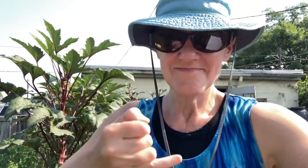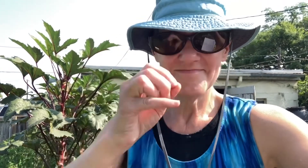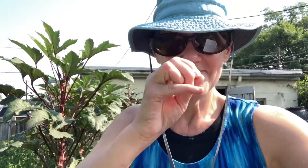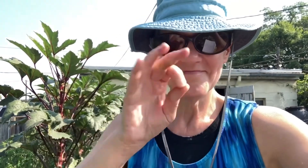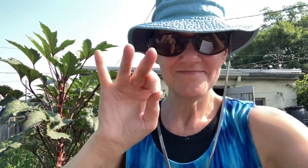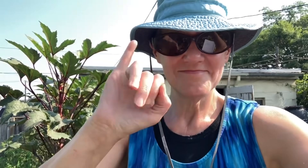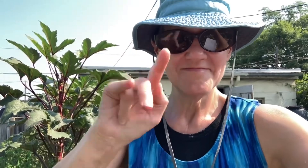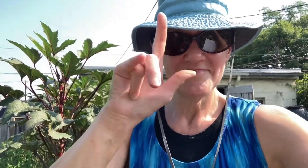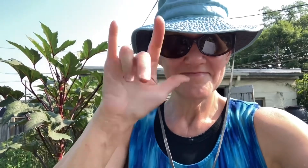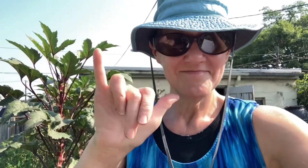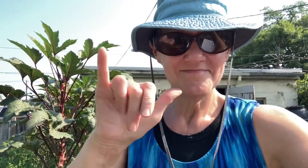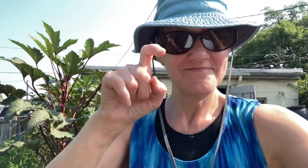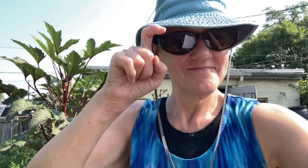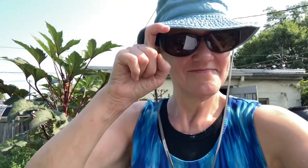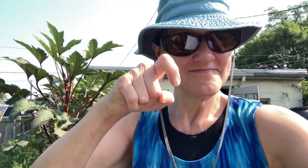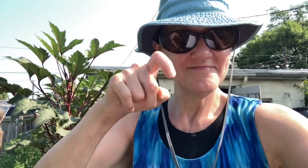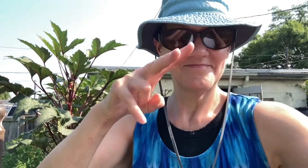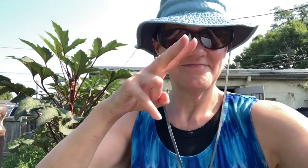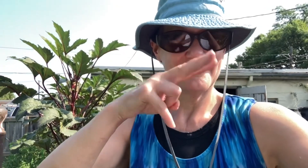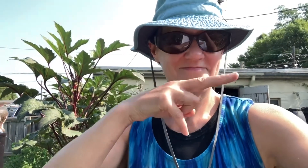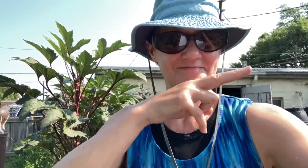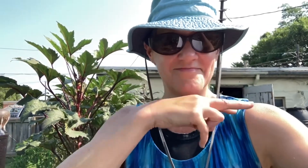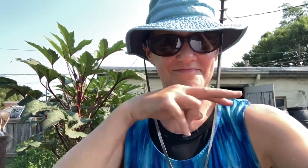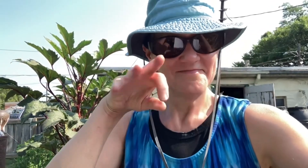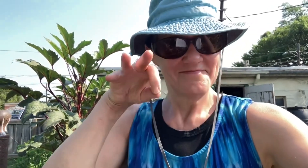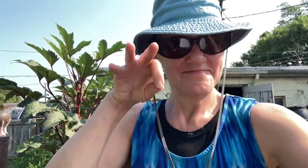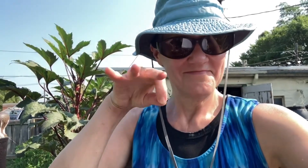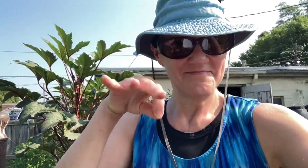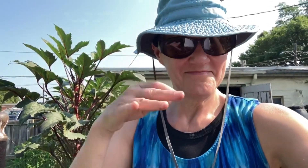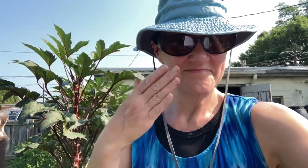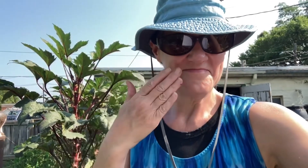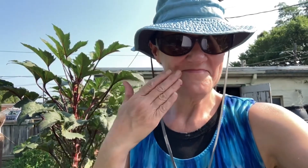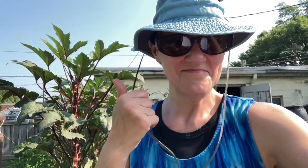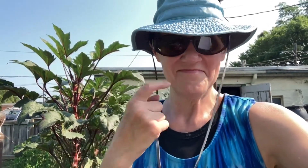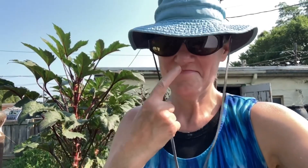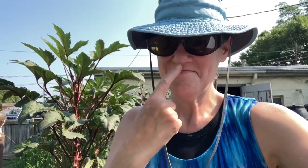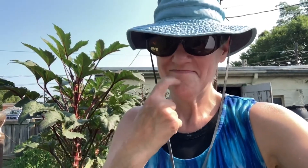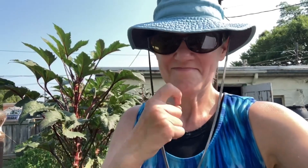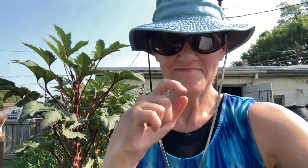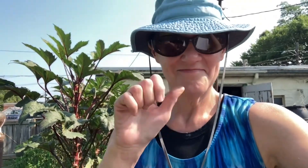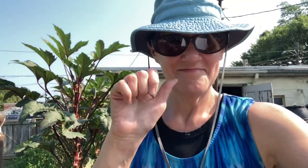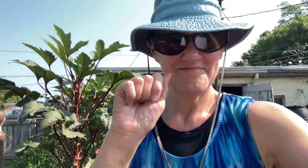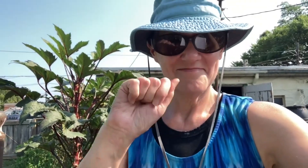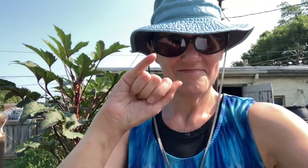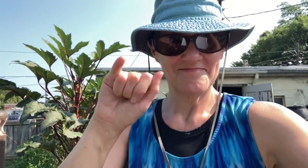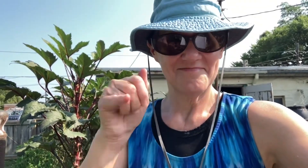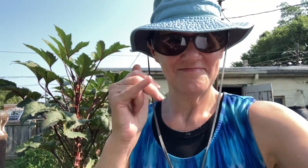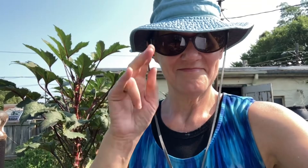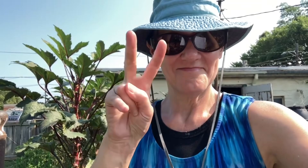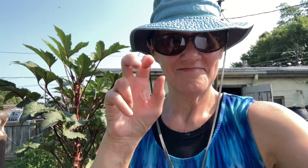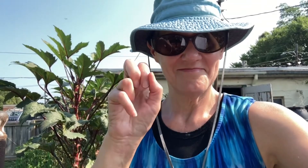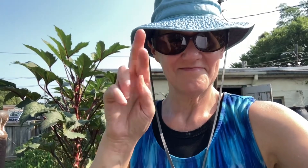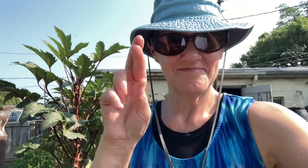It's the end of July and it's time to take a look at the sweet red